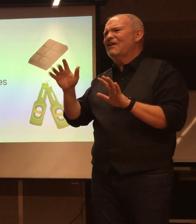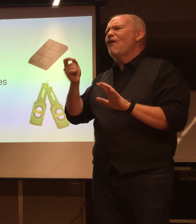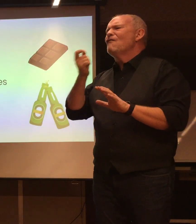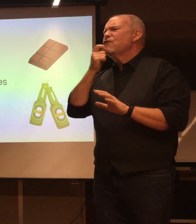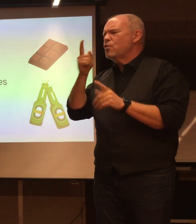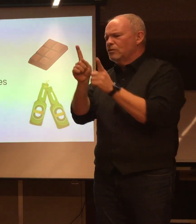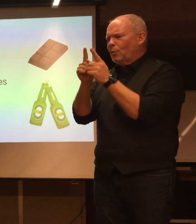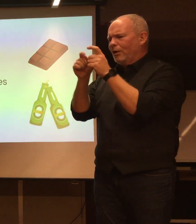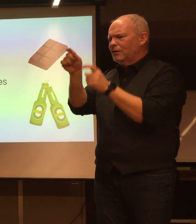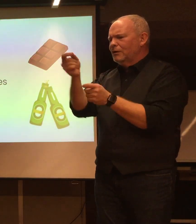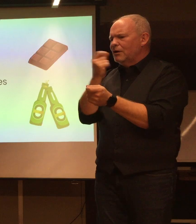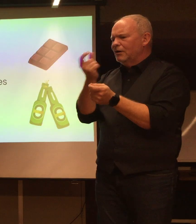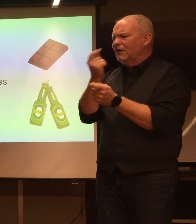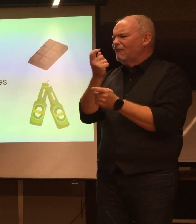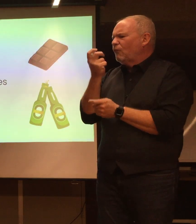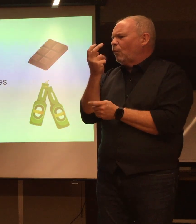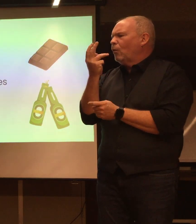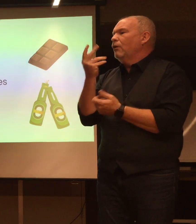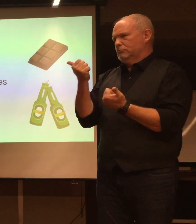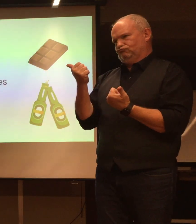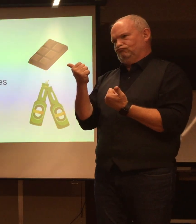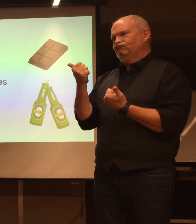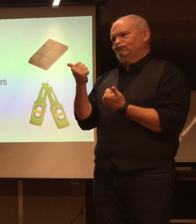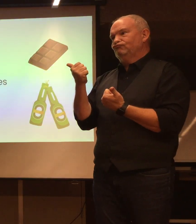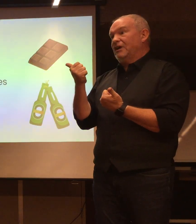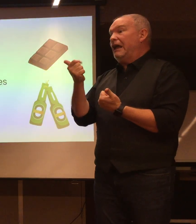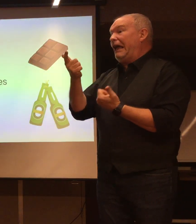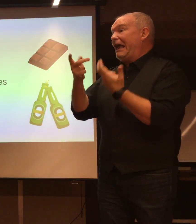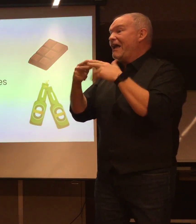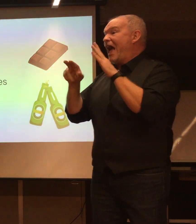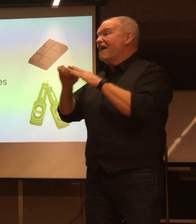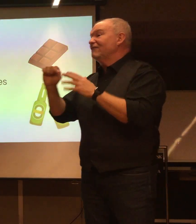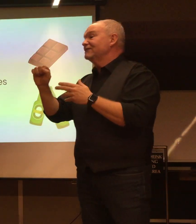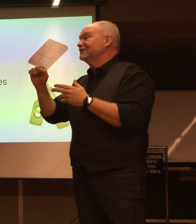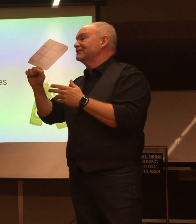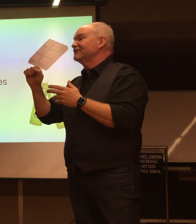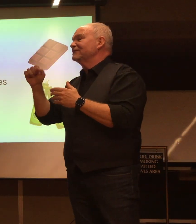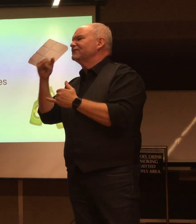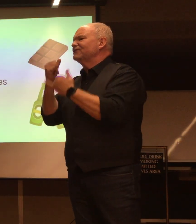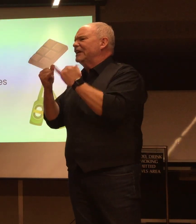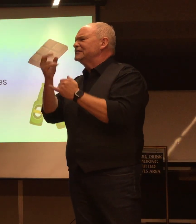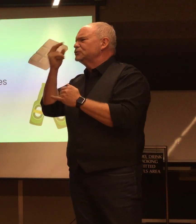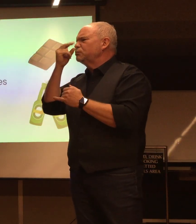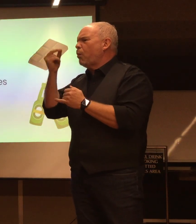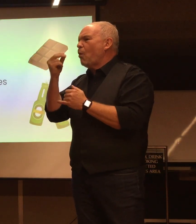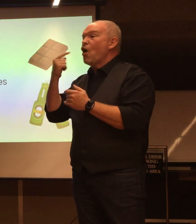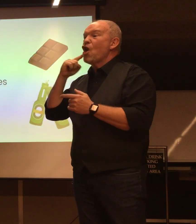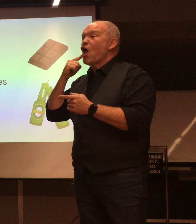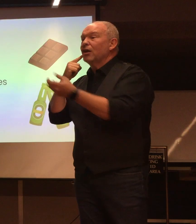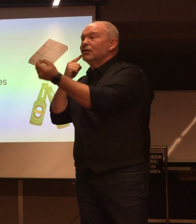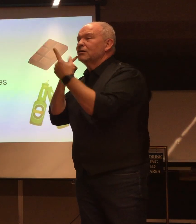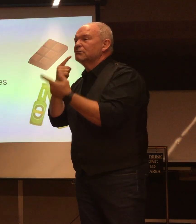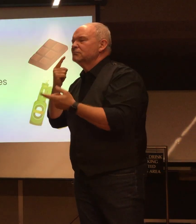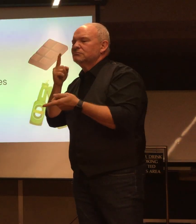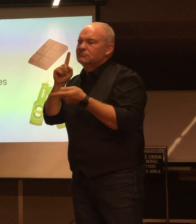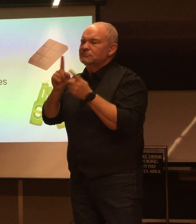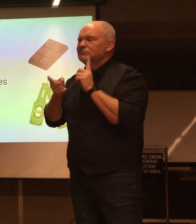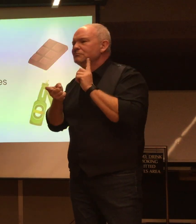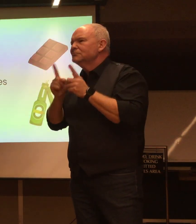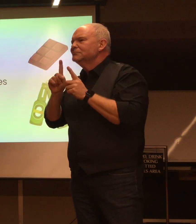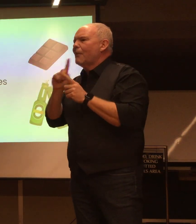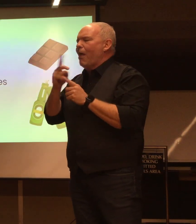few squares is good. Yeah. And if you're having, you know, a very small amount of lollies every other